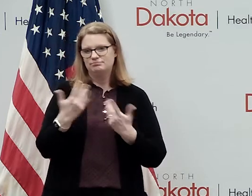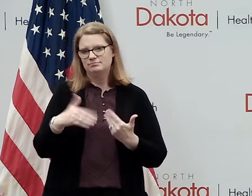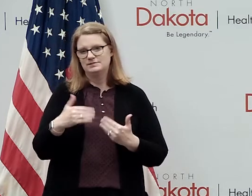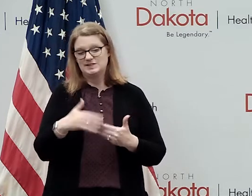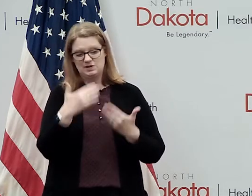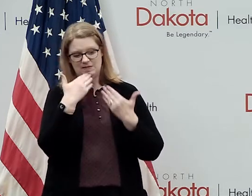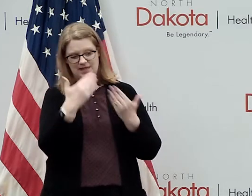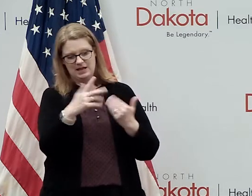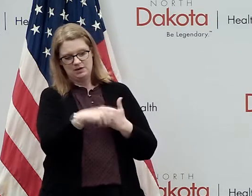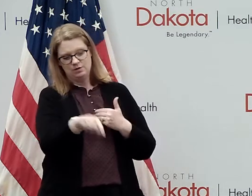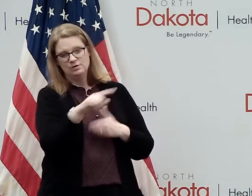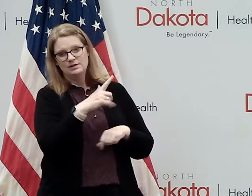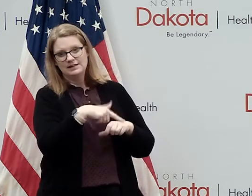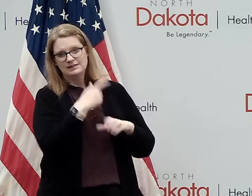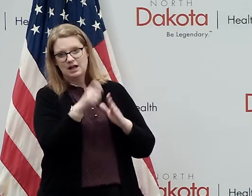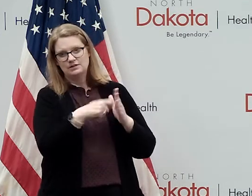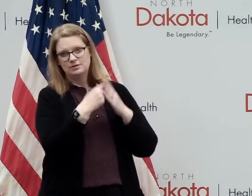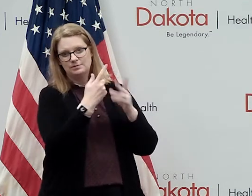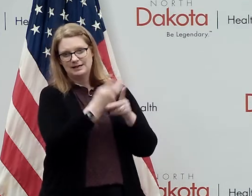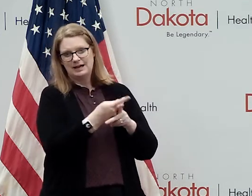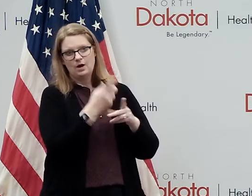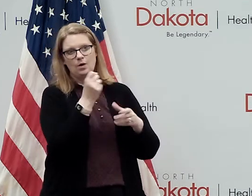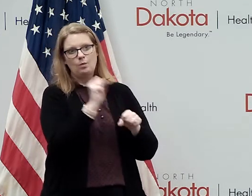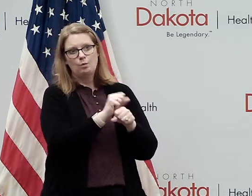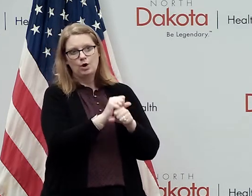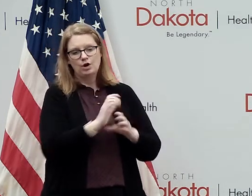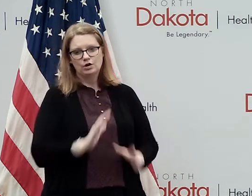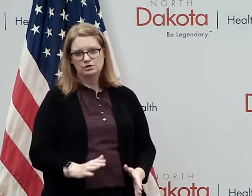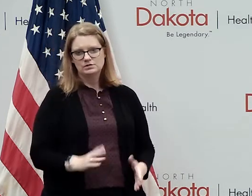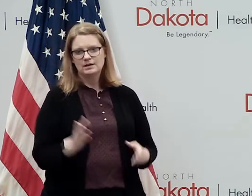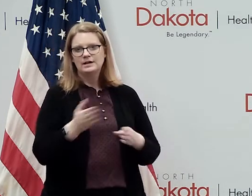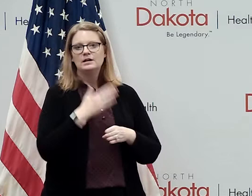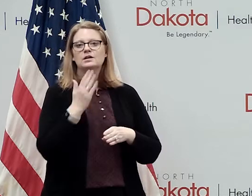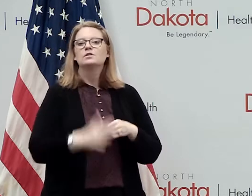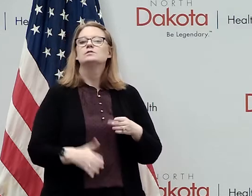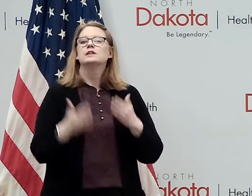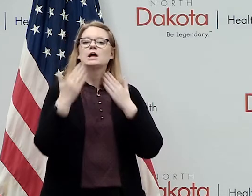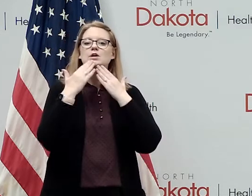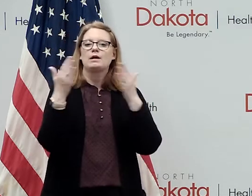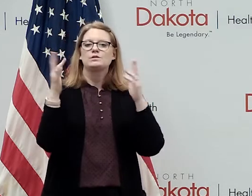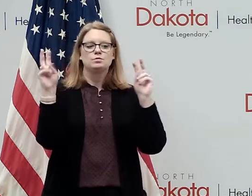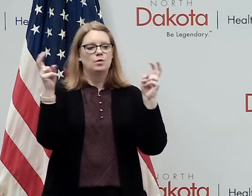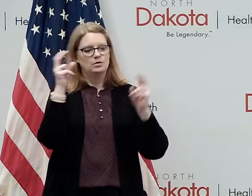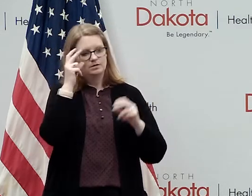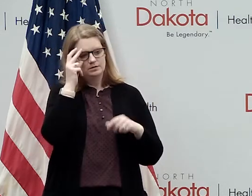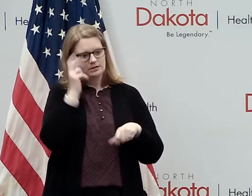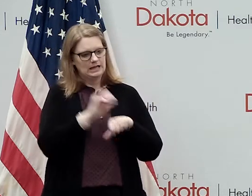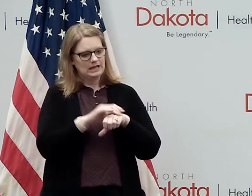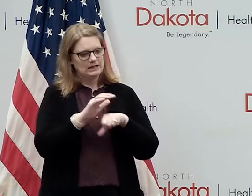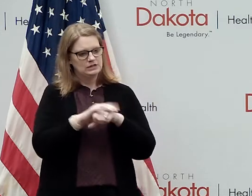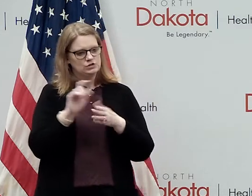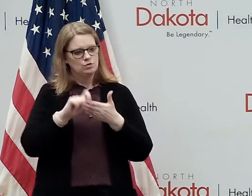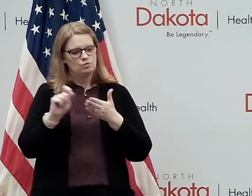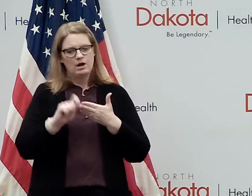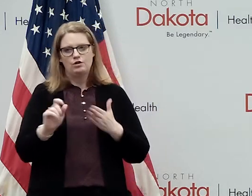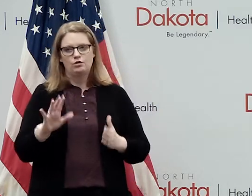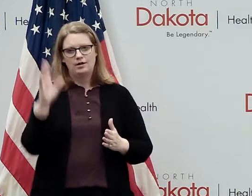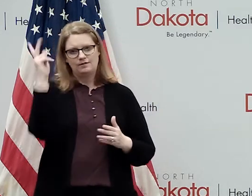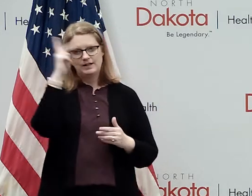long-term care workers. And in closing, the gratitude quote for today, English writer and